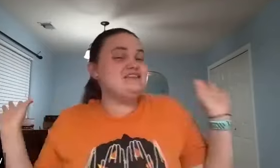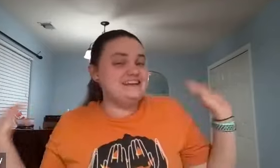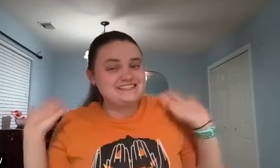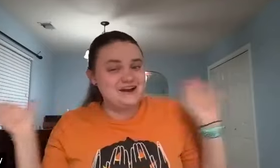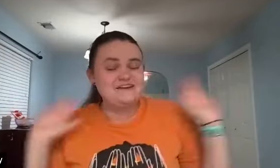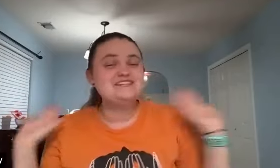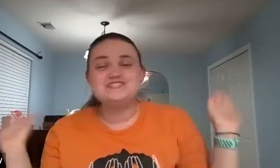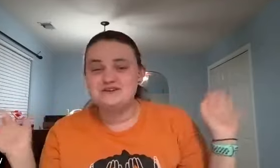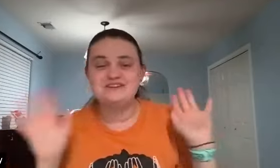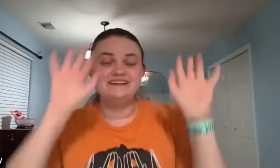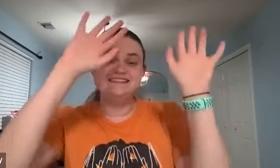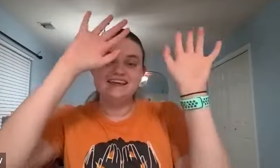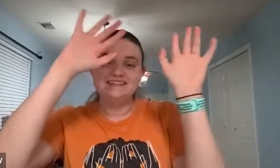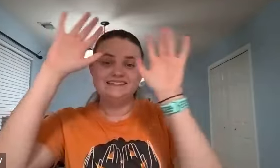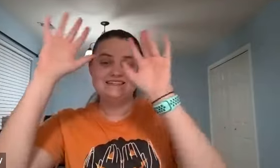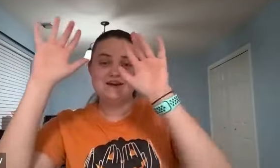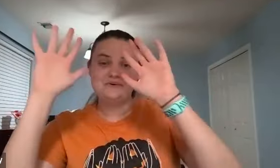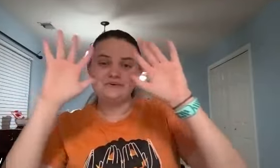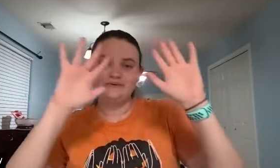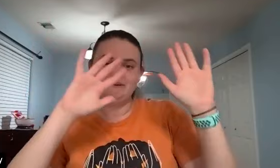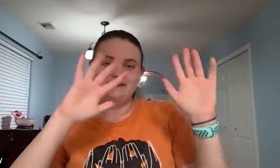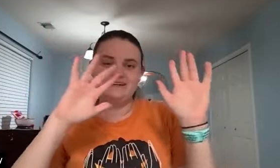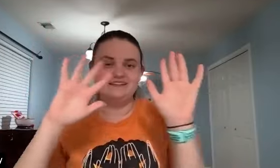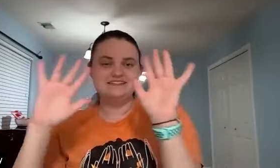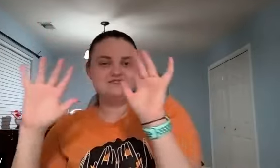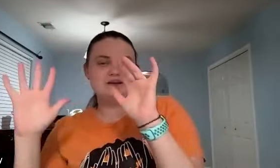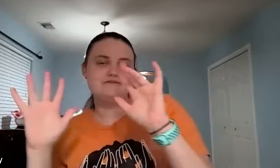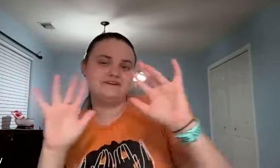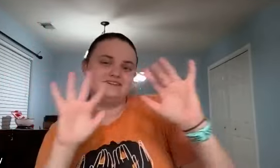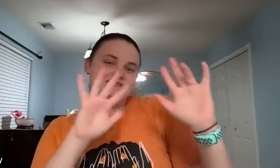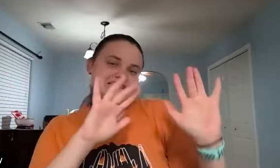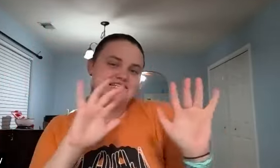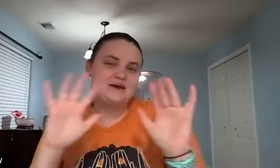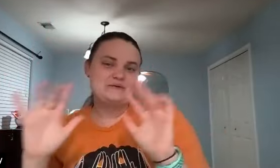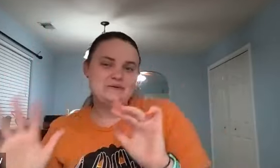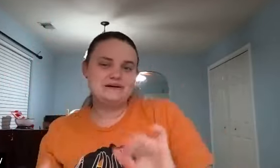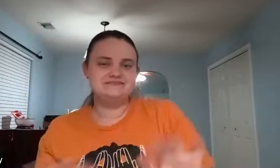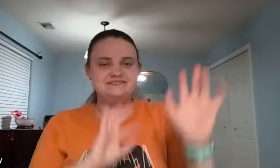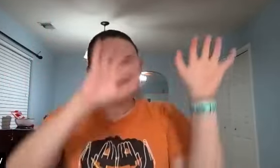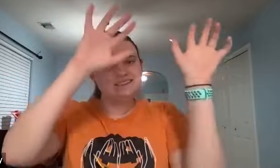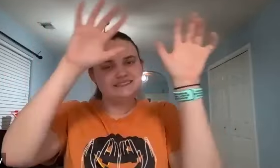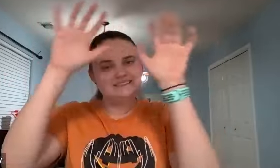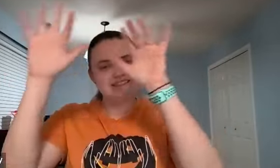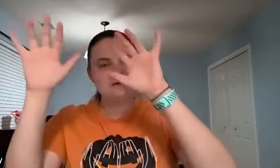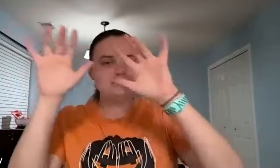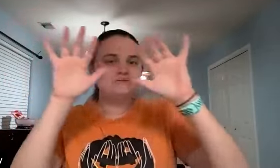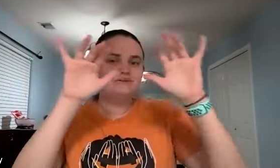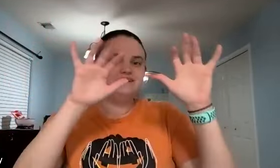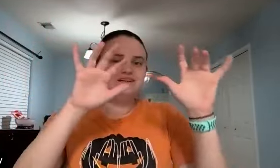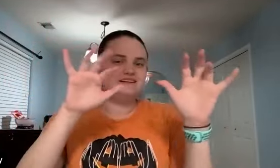like snow. I think it's so cute. It's snow. It's like twinkle fingers, snow, snow, because